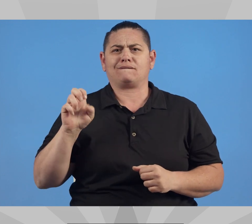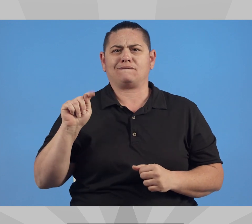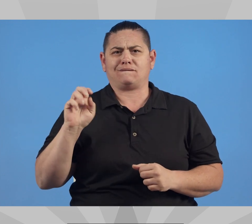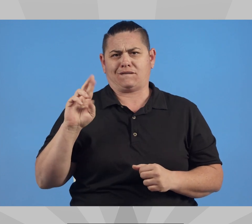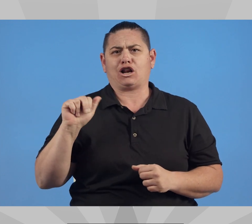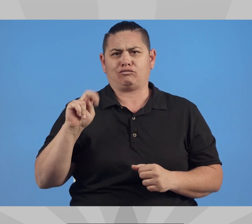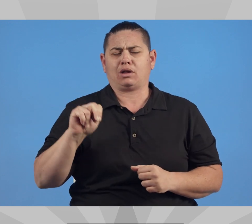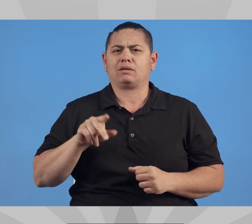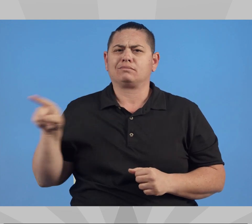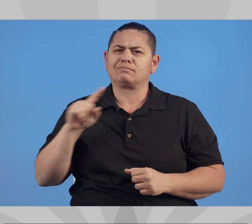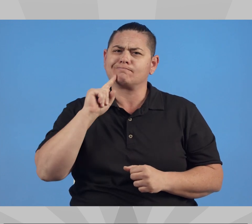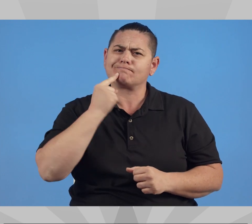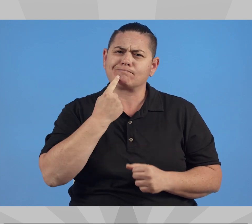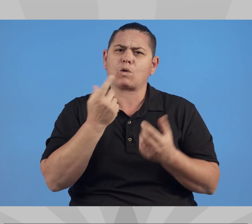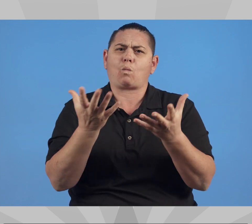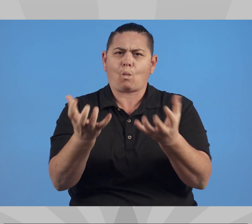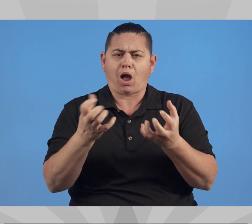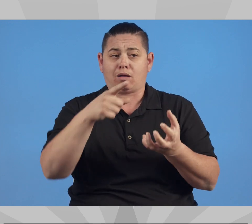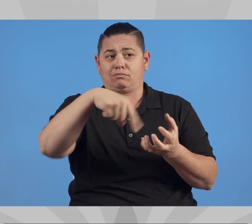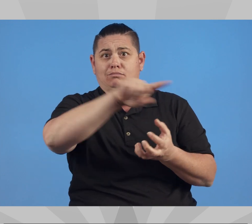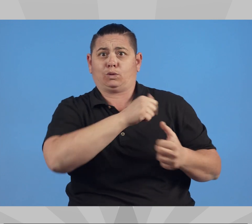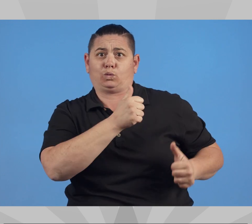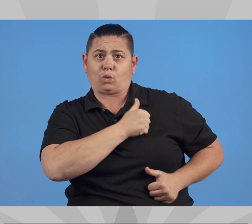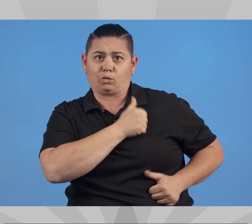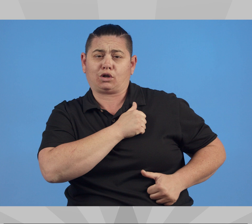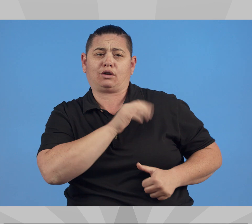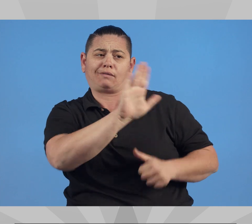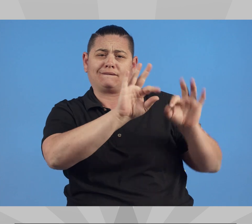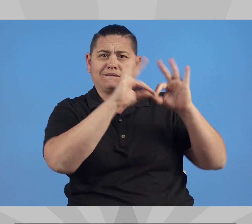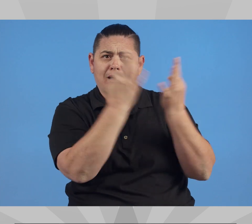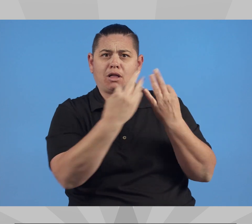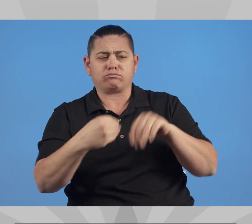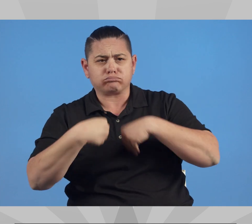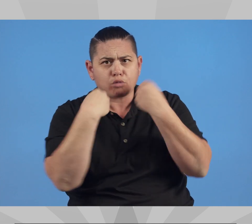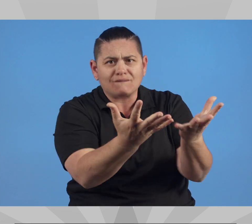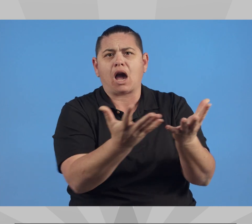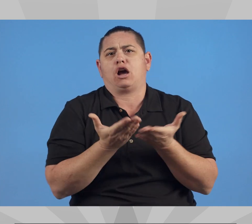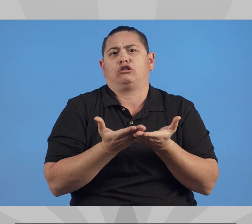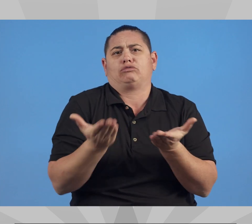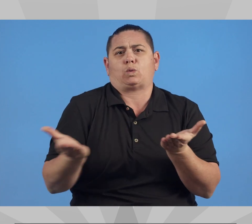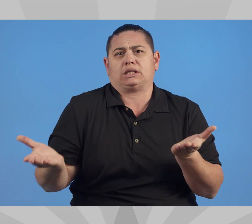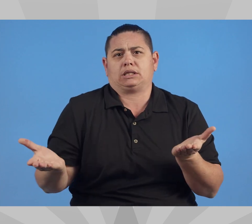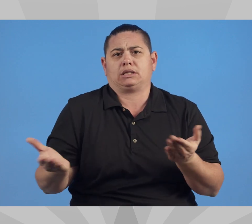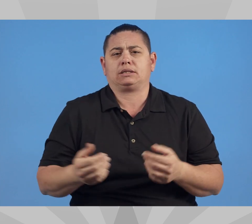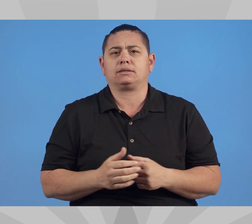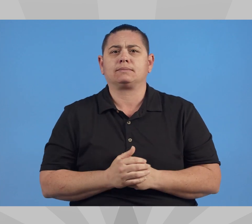As a proud veteran, Alex is adamant about providing resources for service members and their